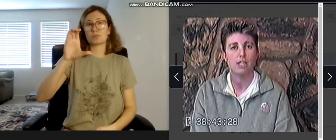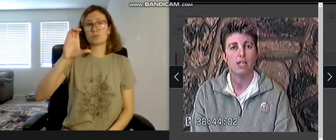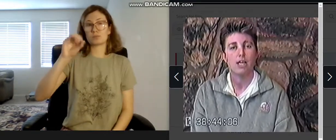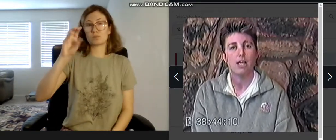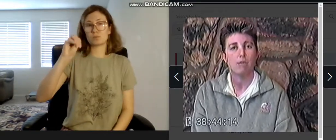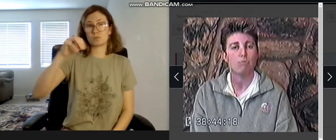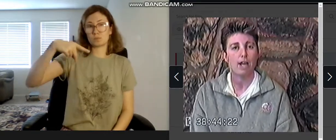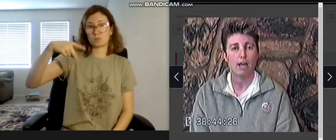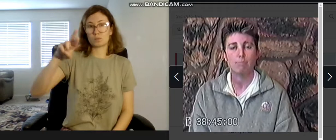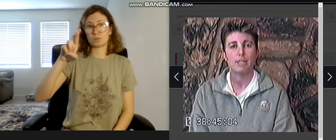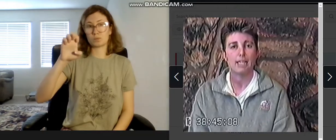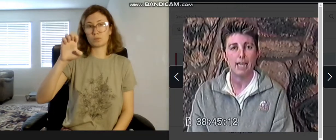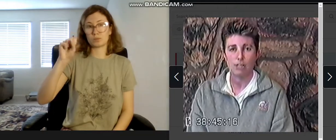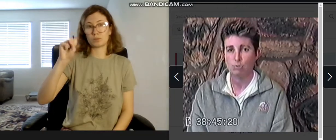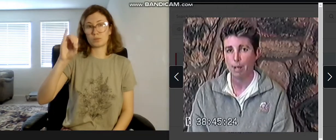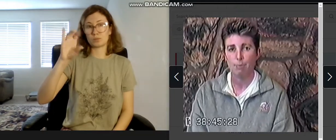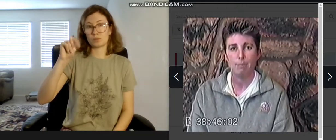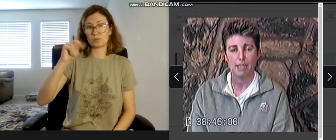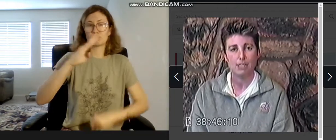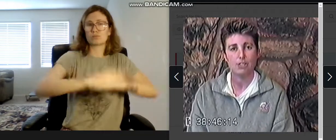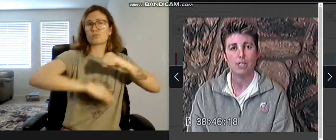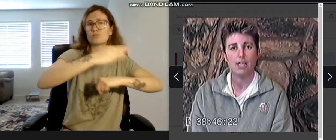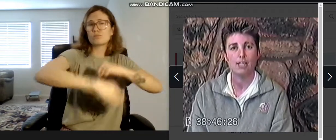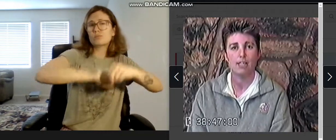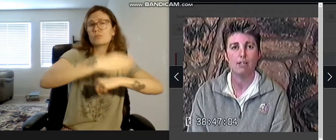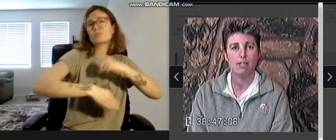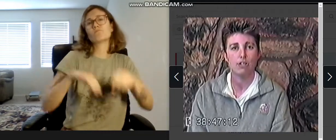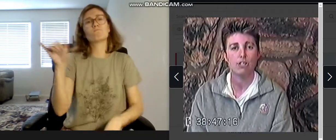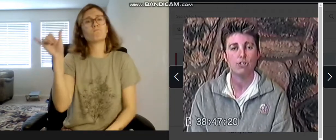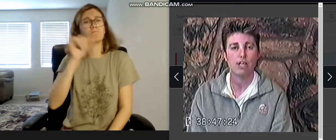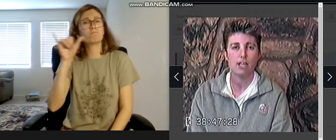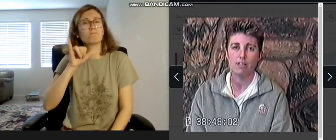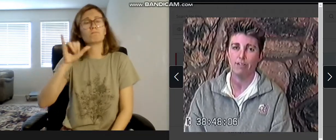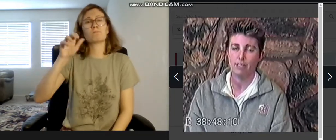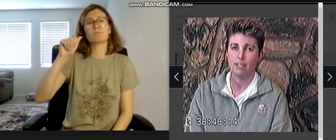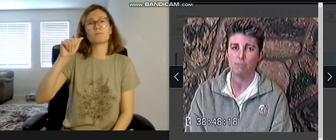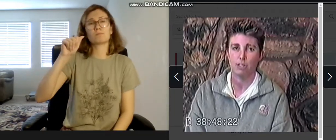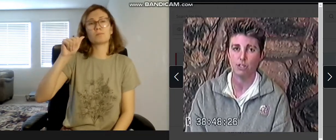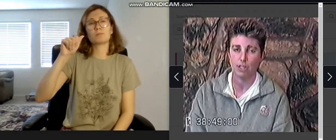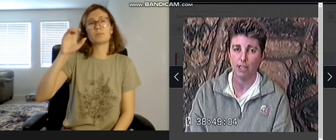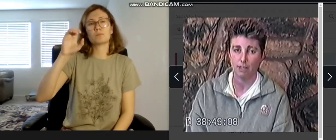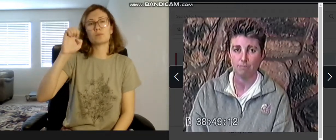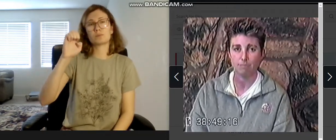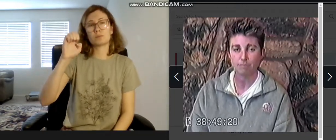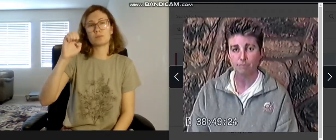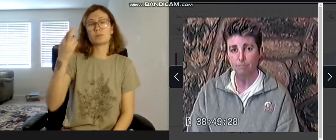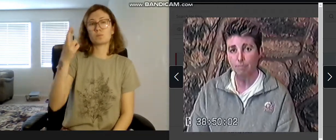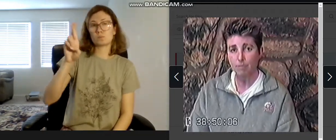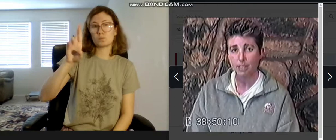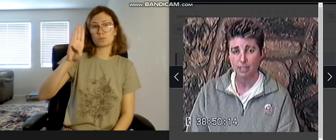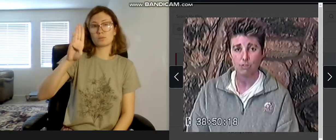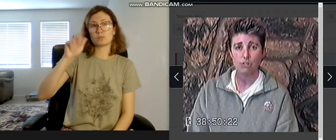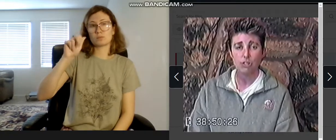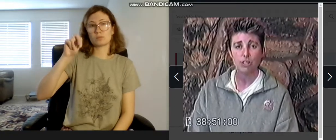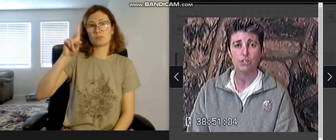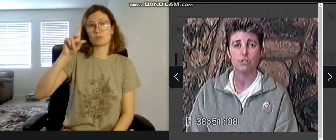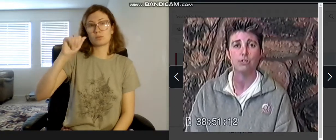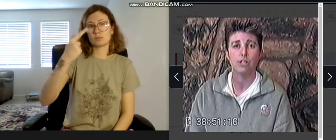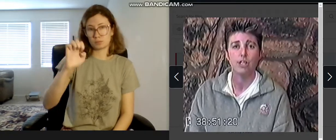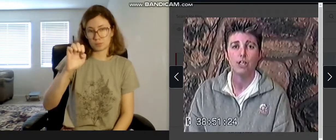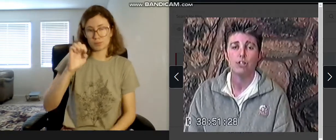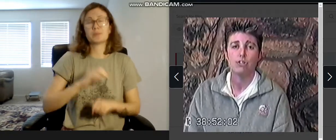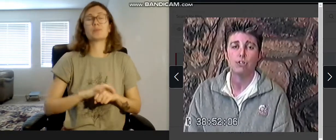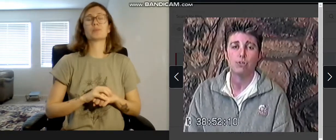compression wrap, like an ACE wrap or a bandage, and then you're going to try to elevate that as much as you can. And that's what you can